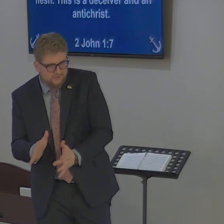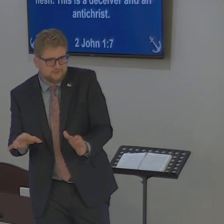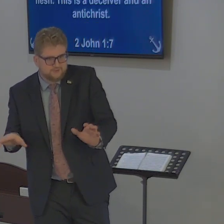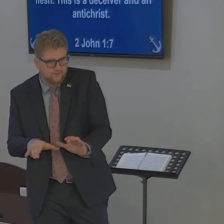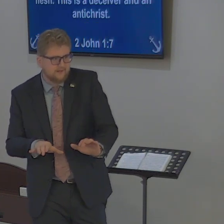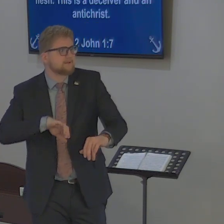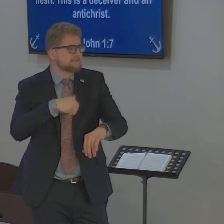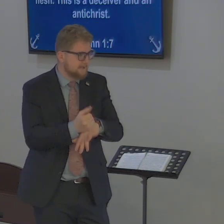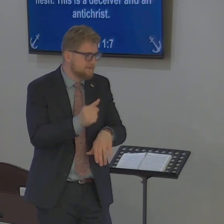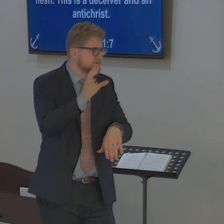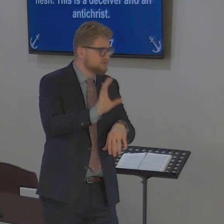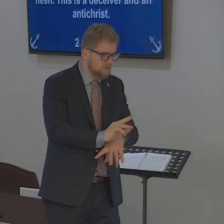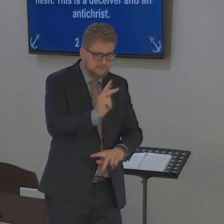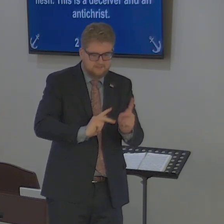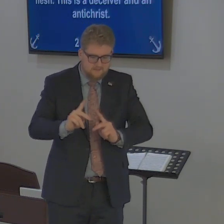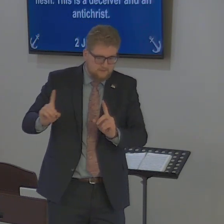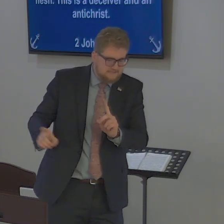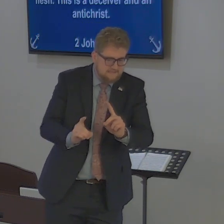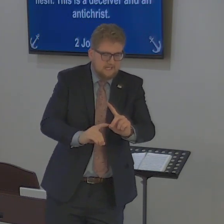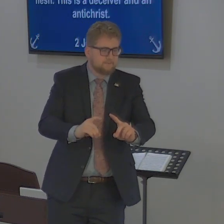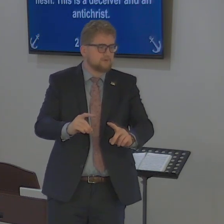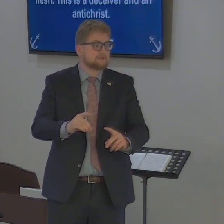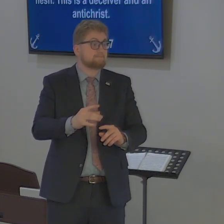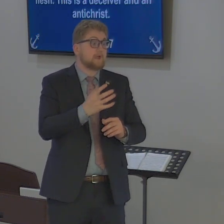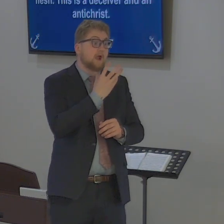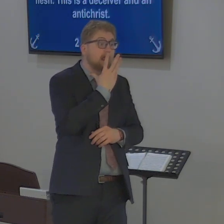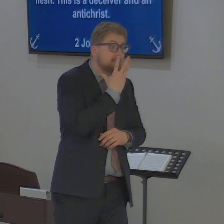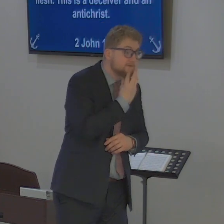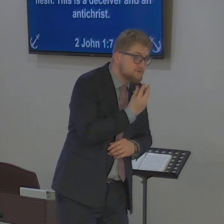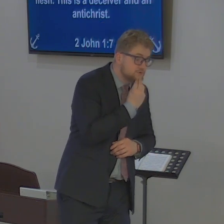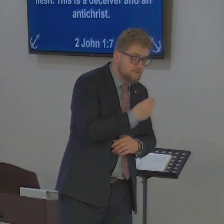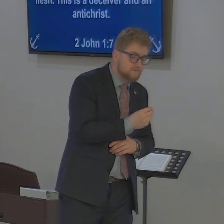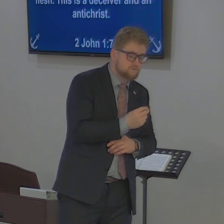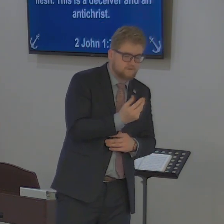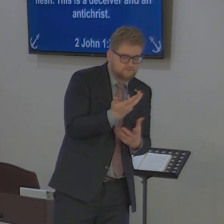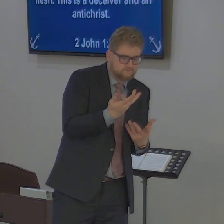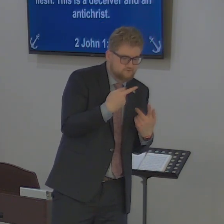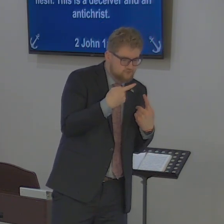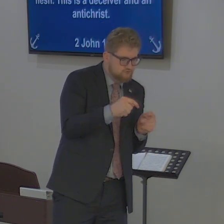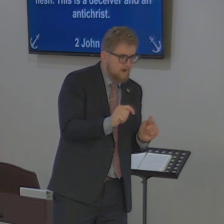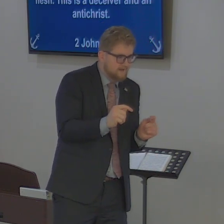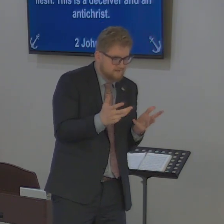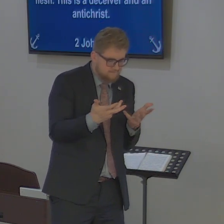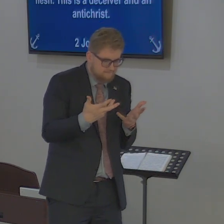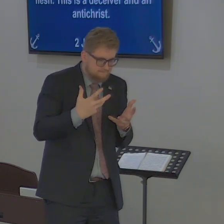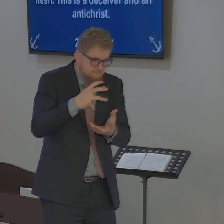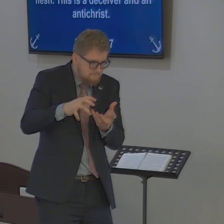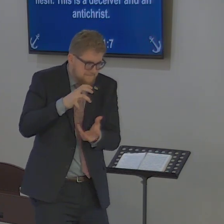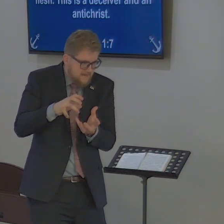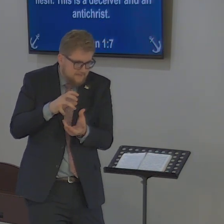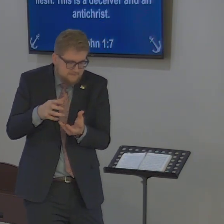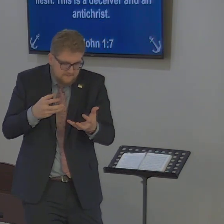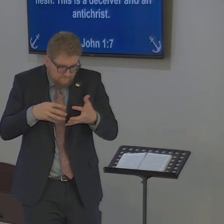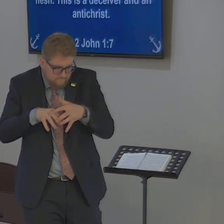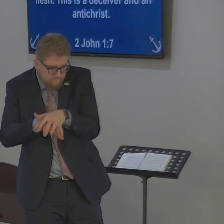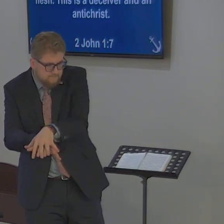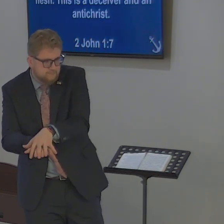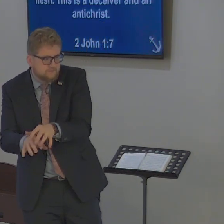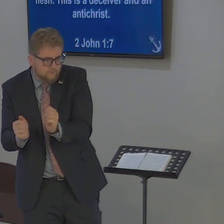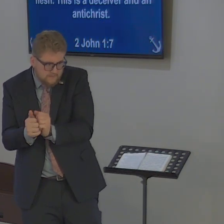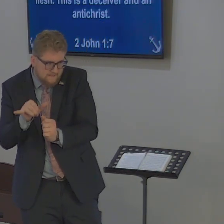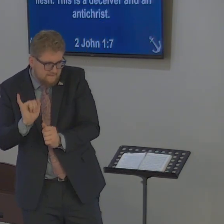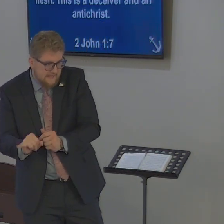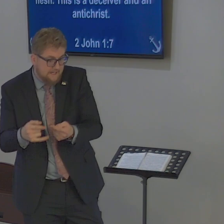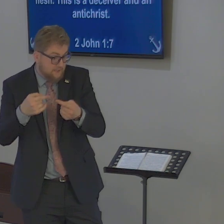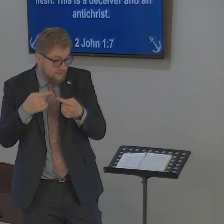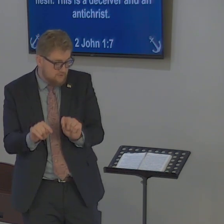discipled, and the Jews were creeping into that. The Pharisees, let me rephrase that, the Pharisees were creeping into that to